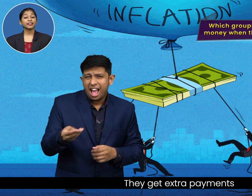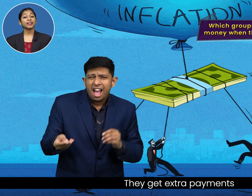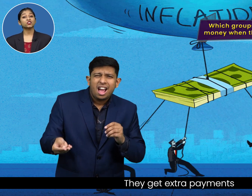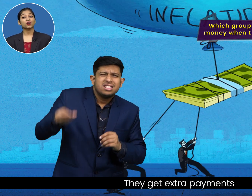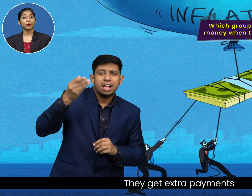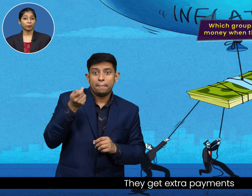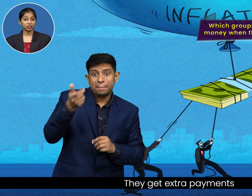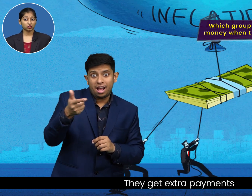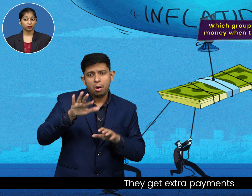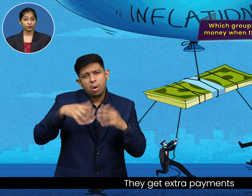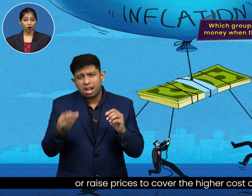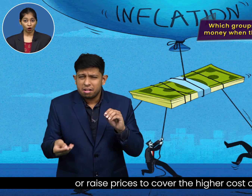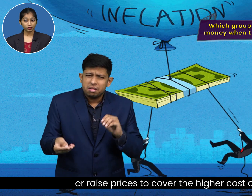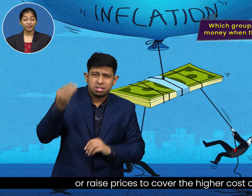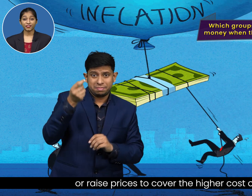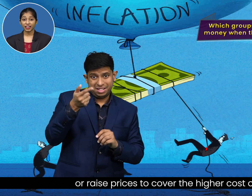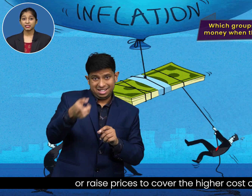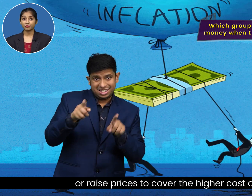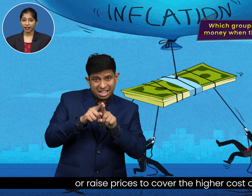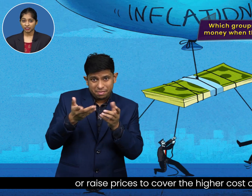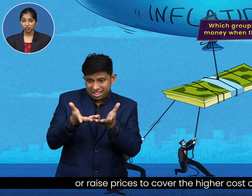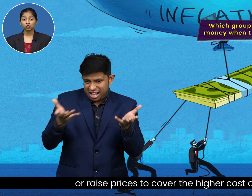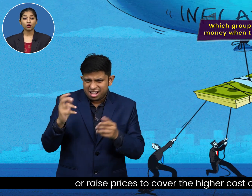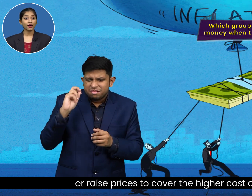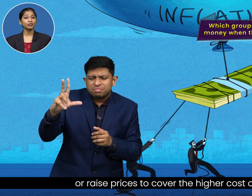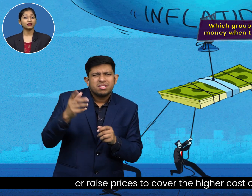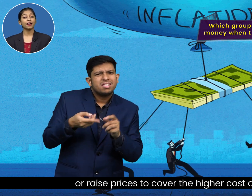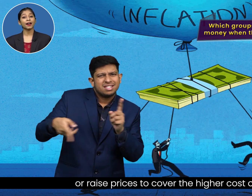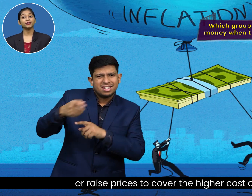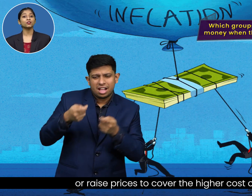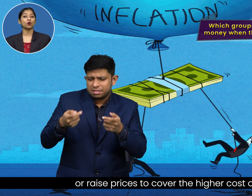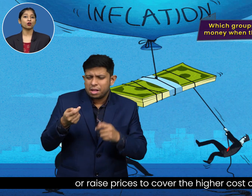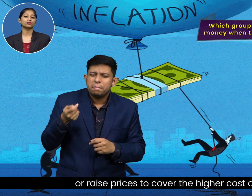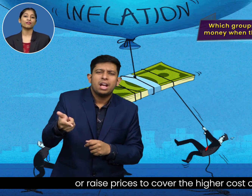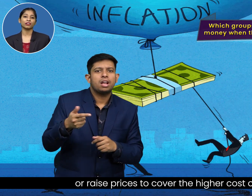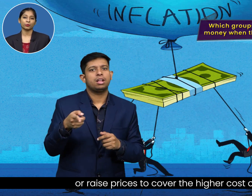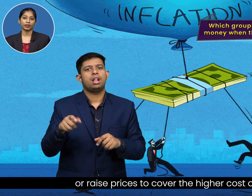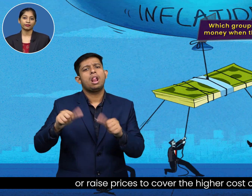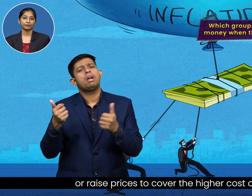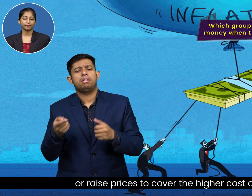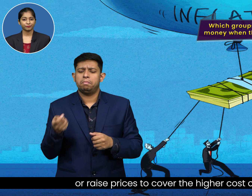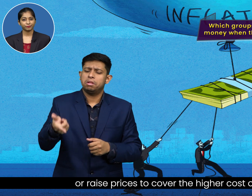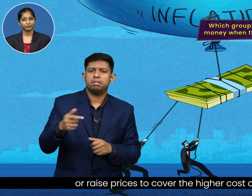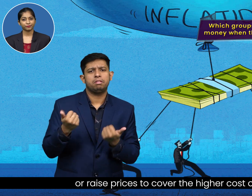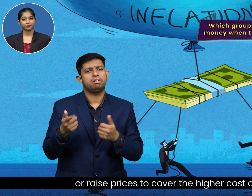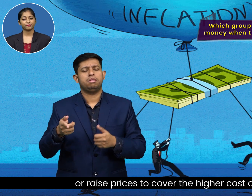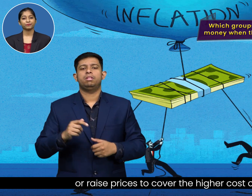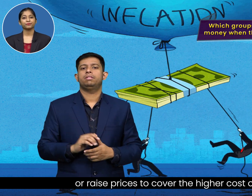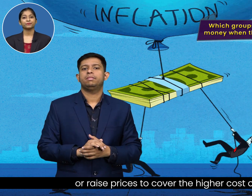They get extra payments or raise prices to cover the higher cost of living.